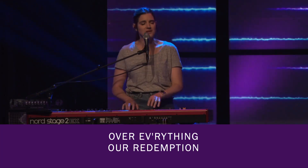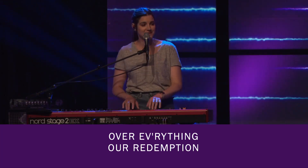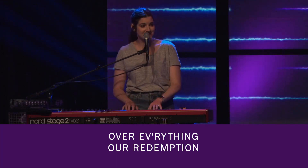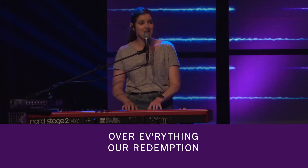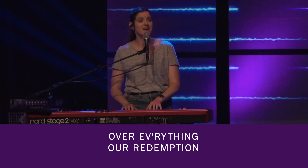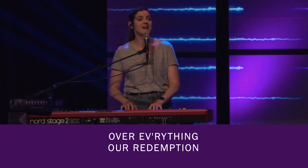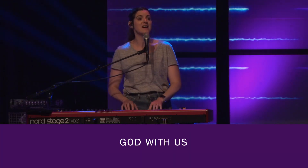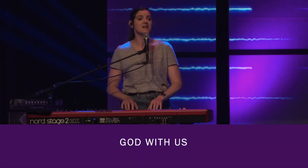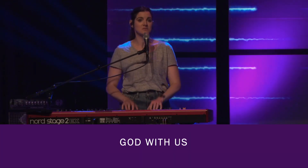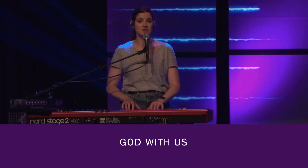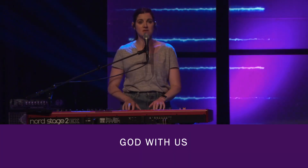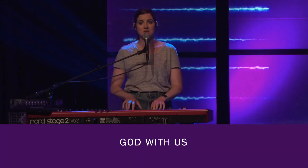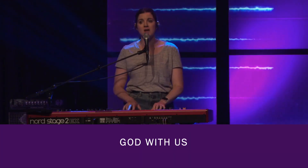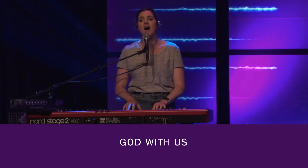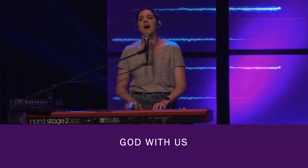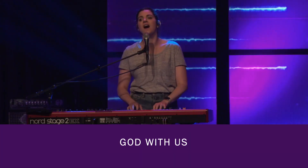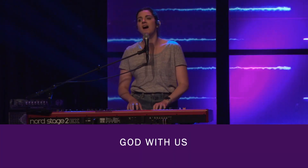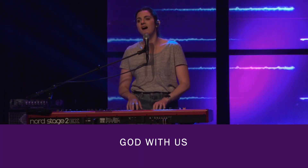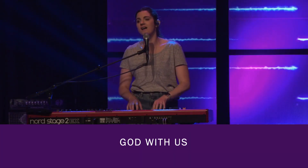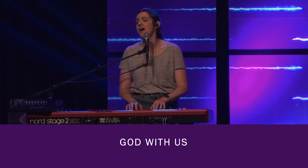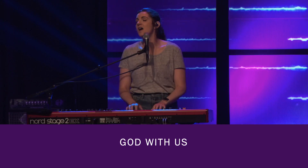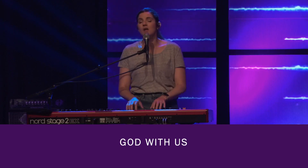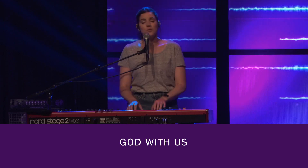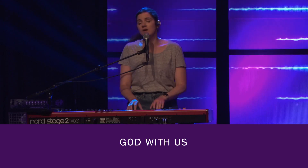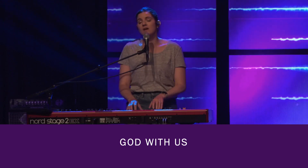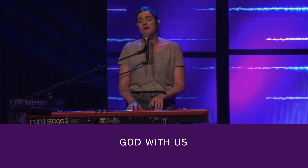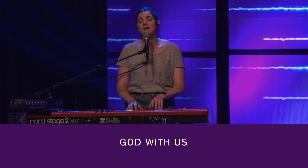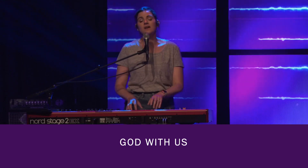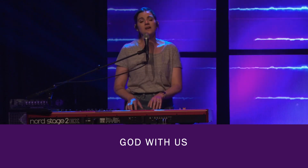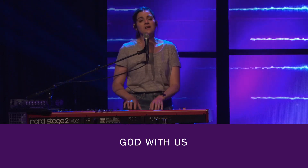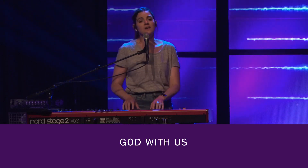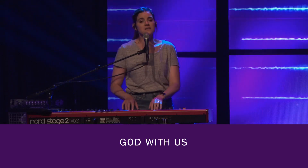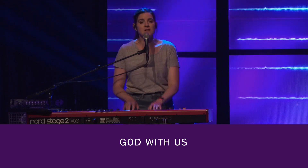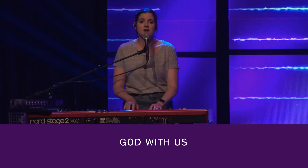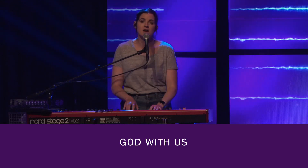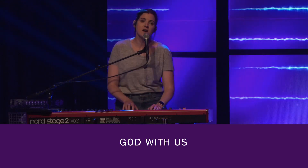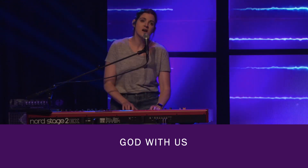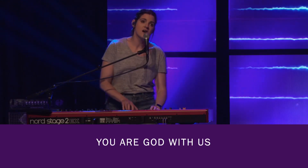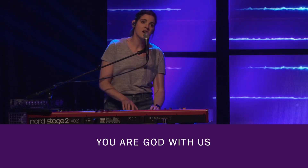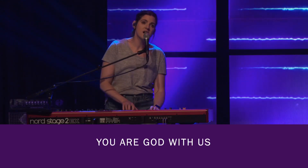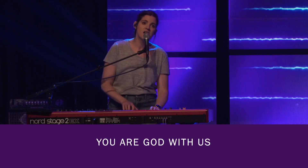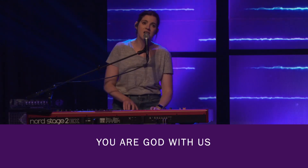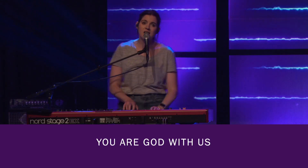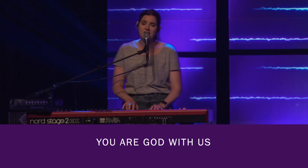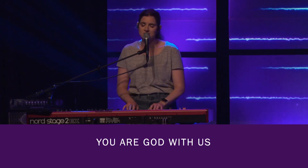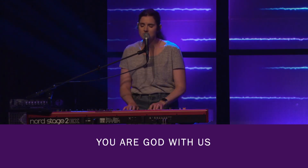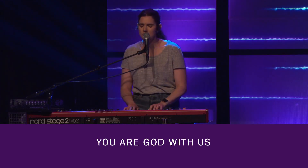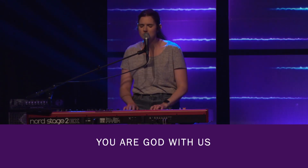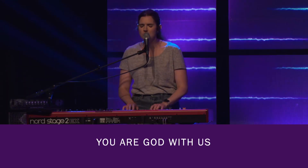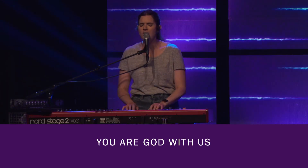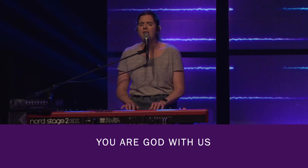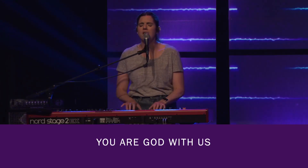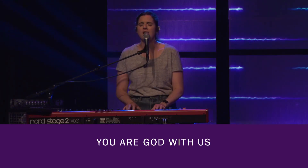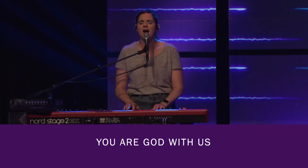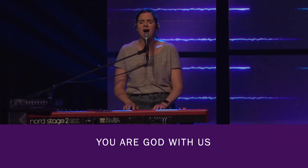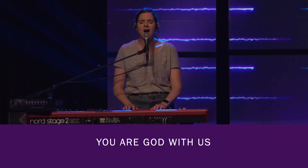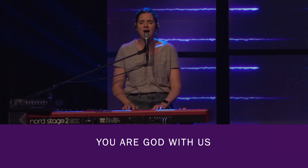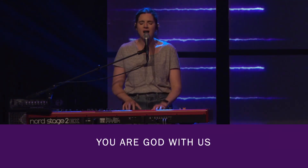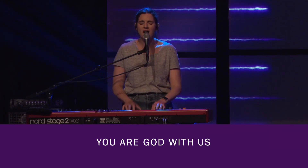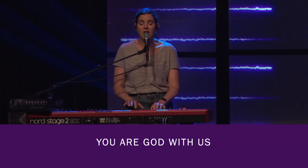our redemption, God with us. You